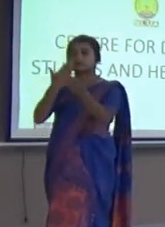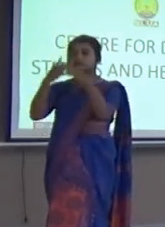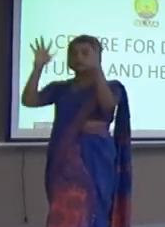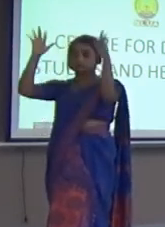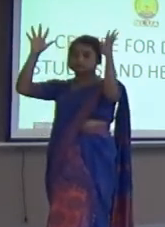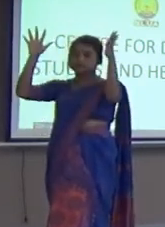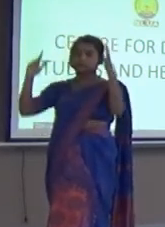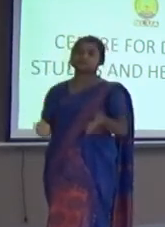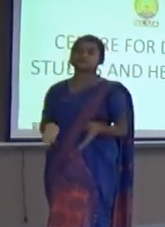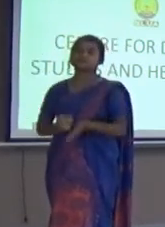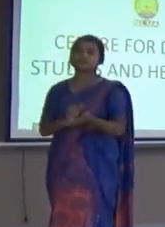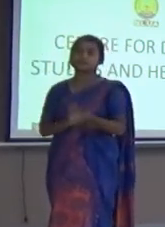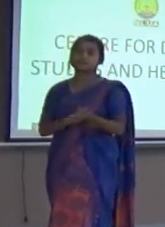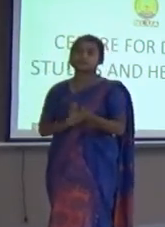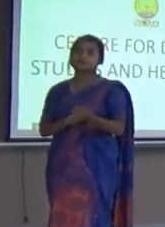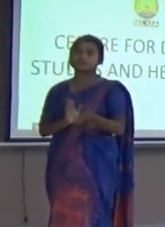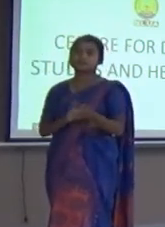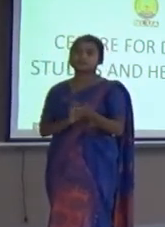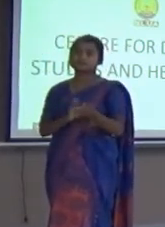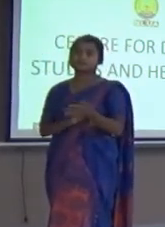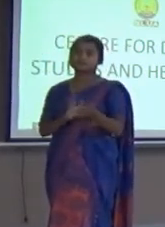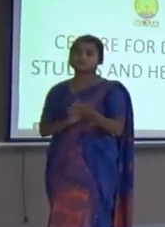very much.